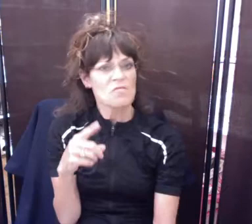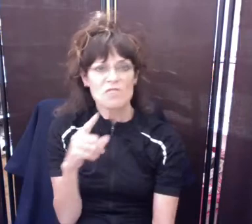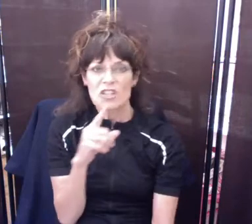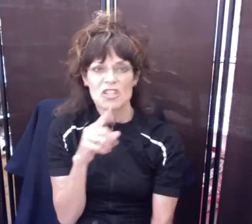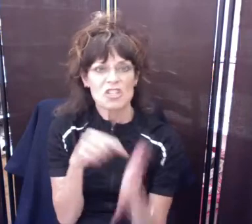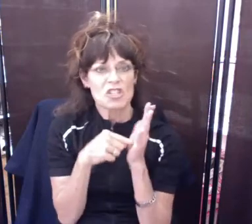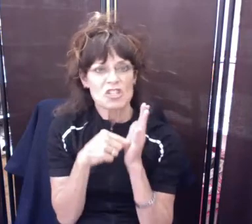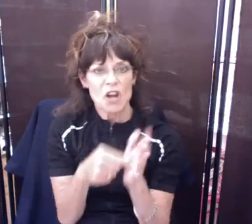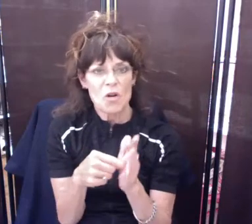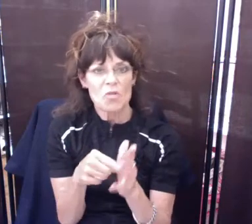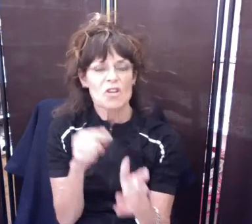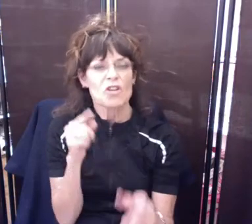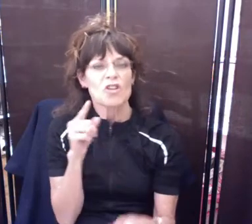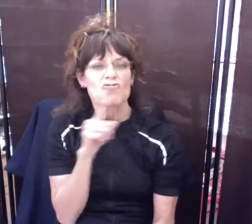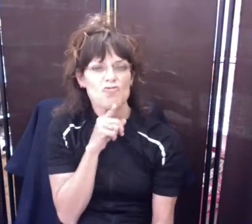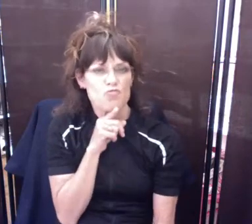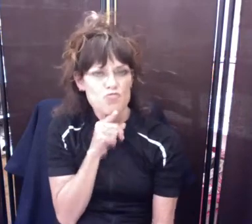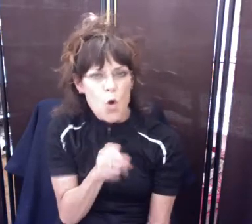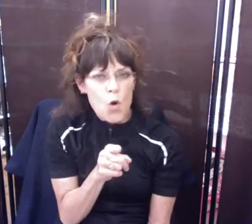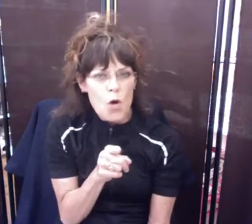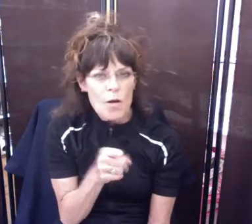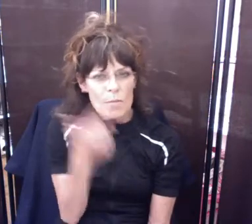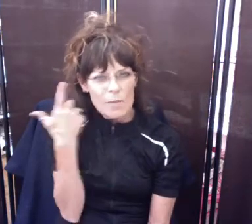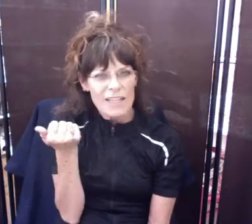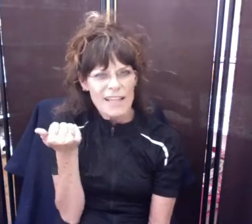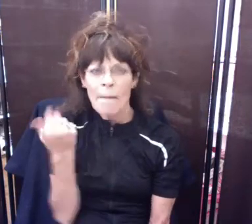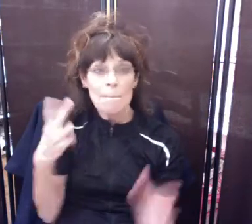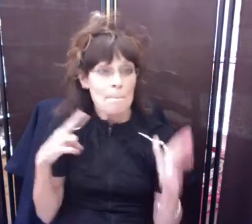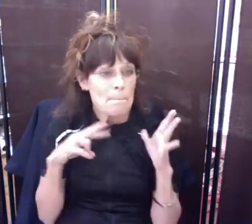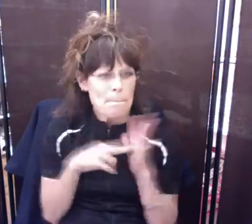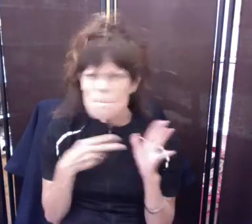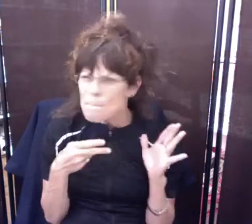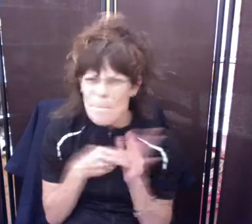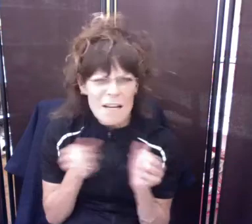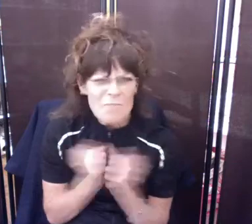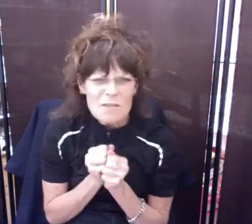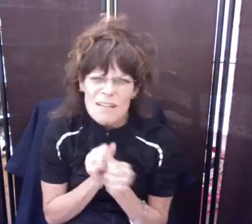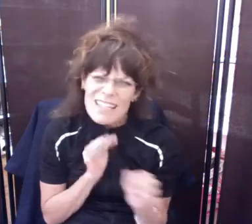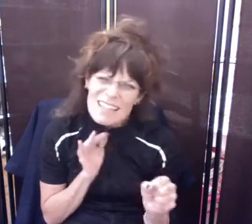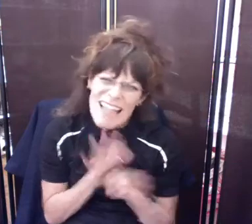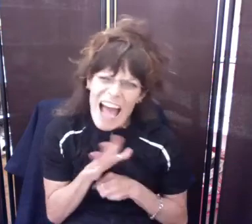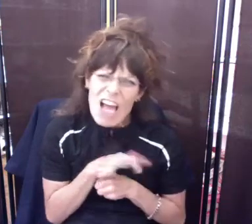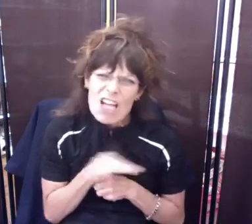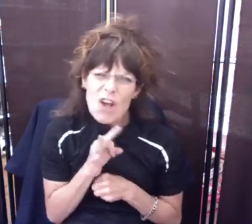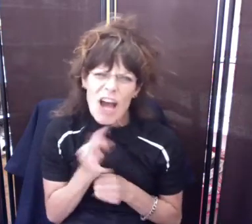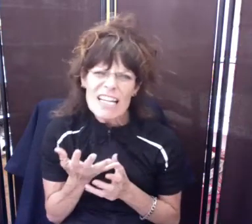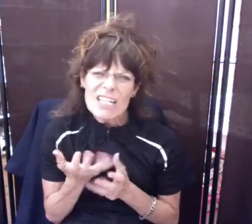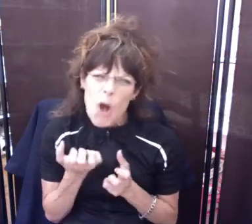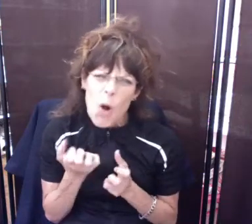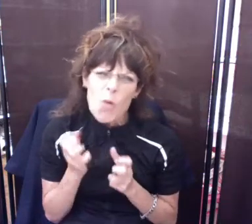true, because I meant it with every ounce of my soul, that I never wanted to feel this sick again. I know that it's